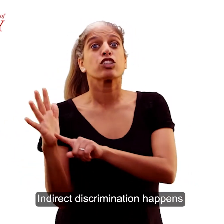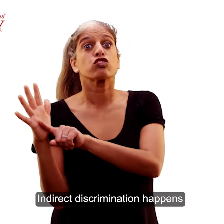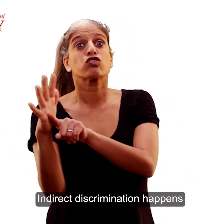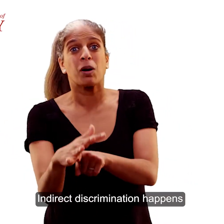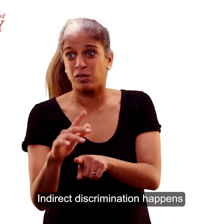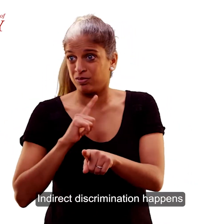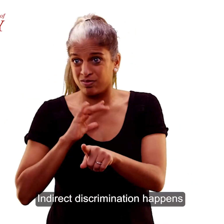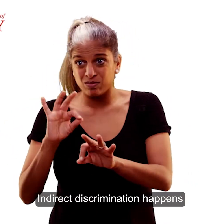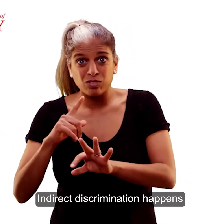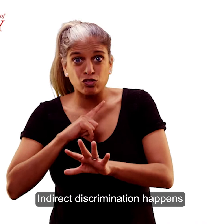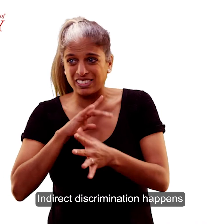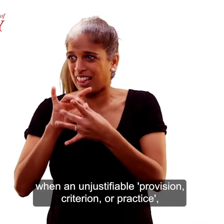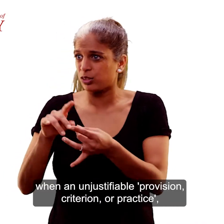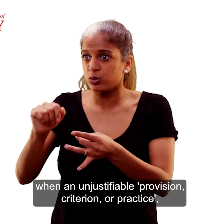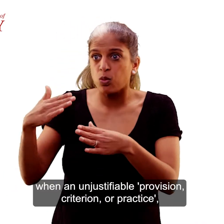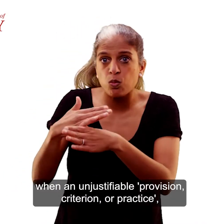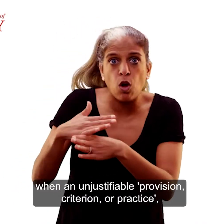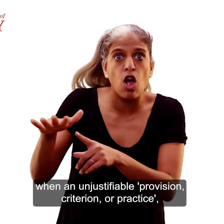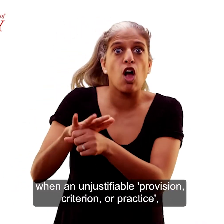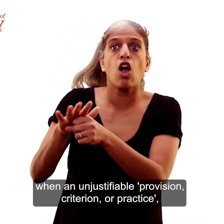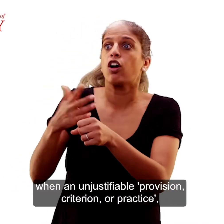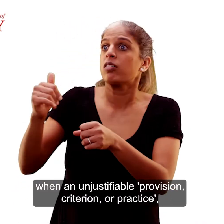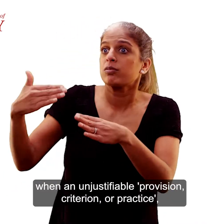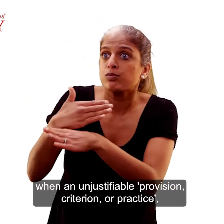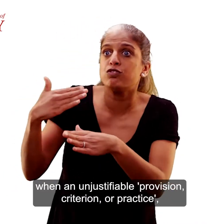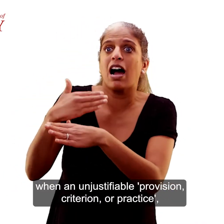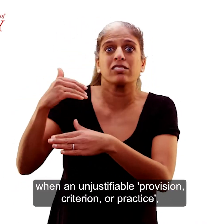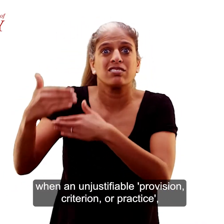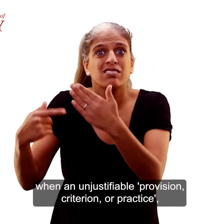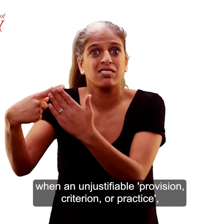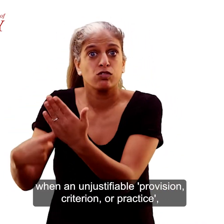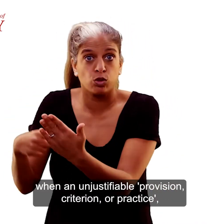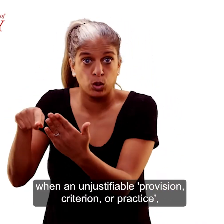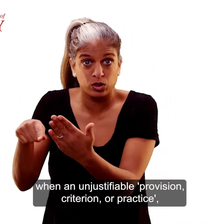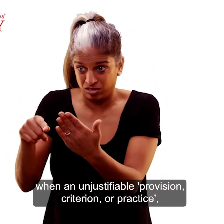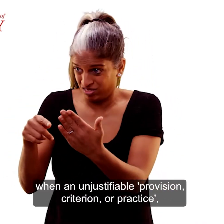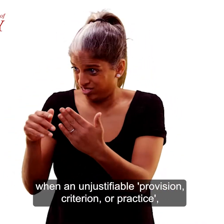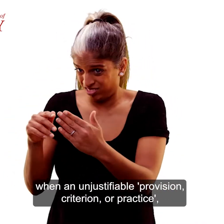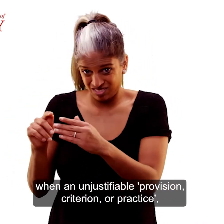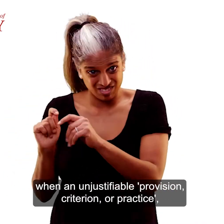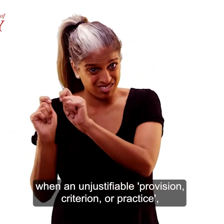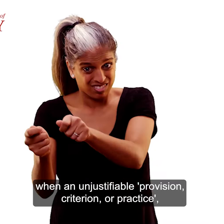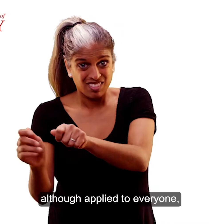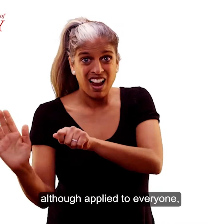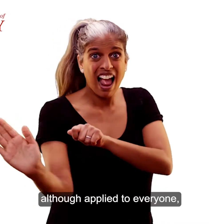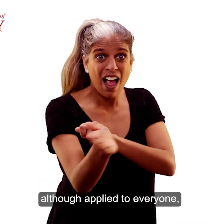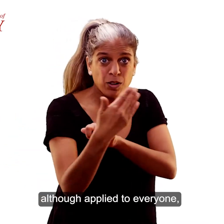Indirect discrimination happens when an unjustifiable provision, criterion, or practice, although applied to